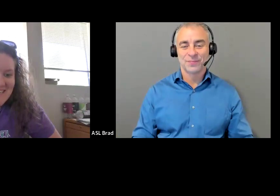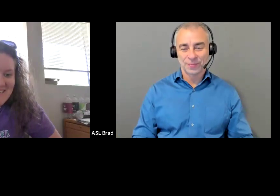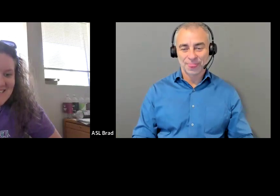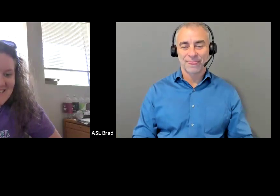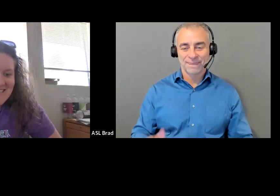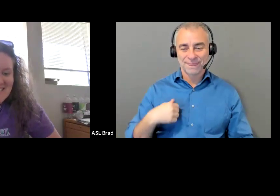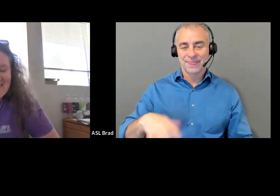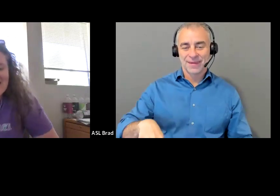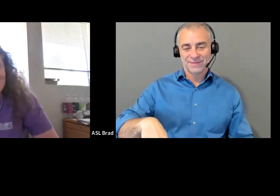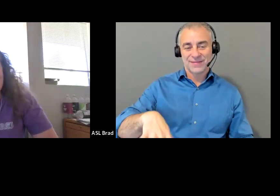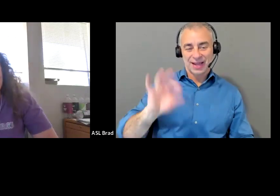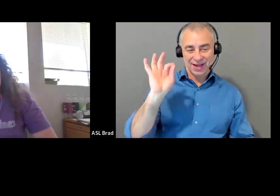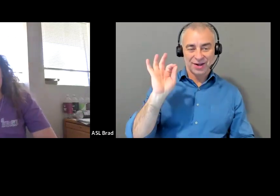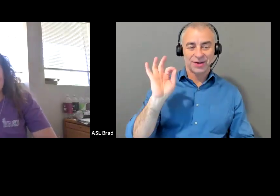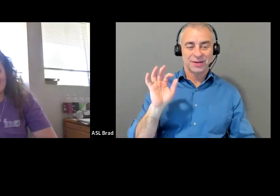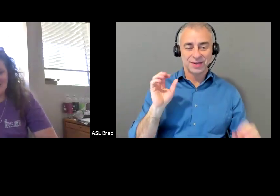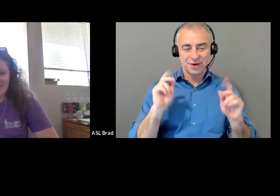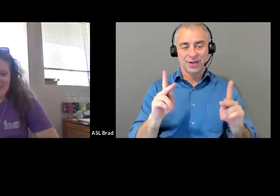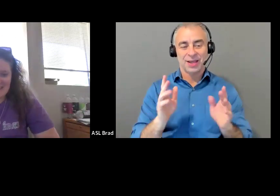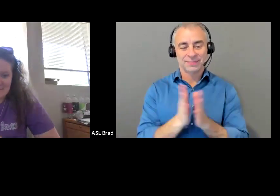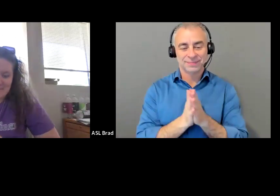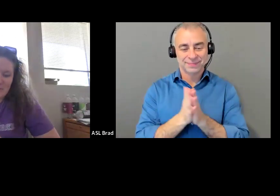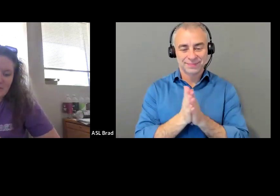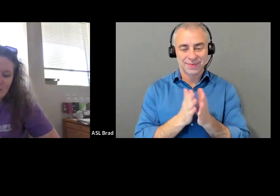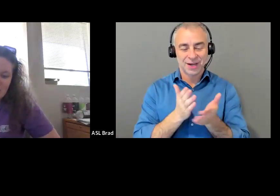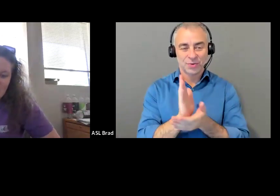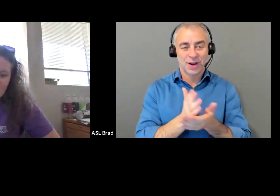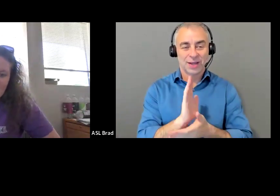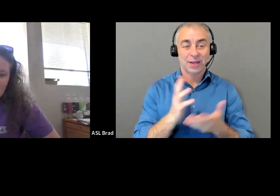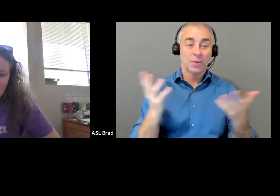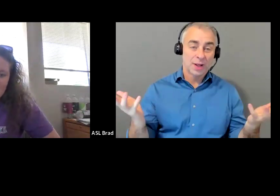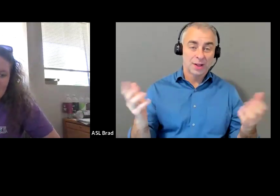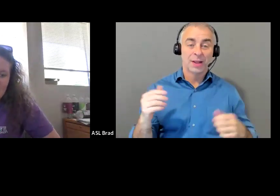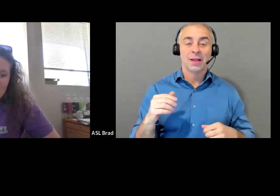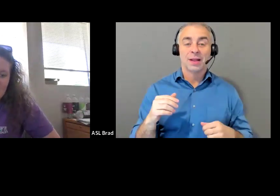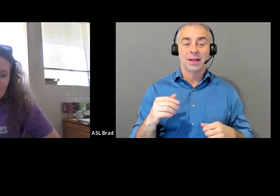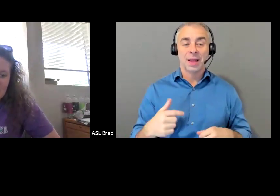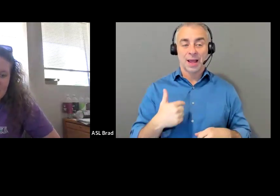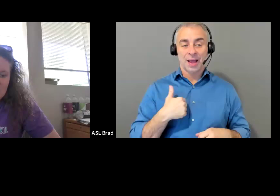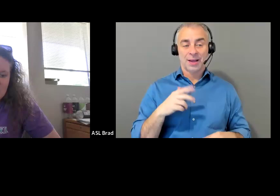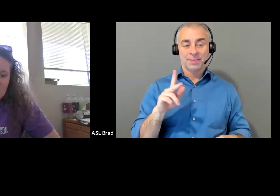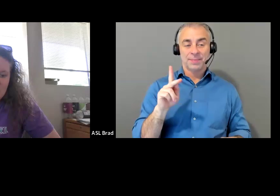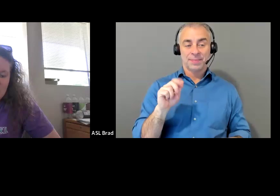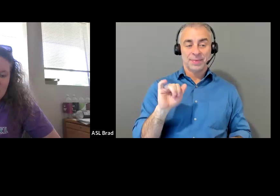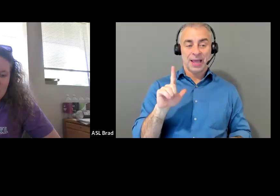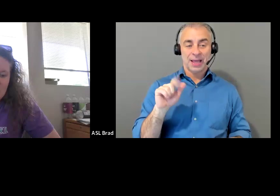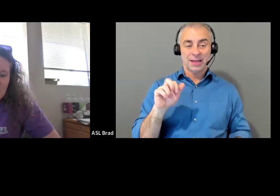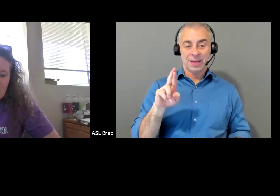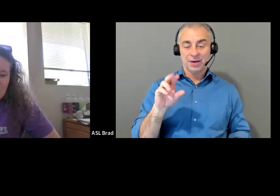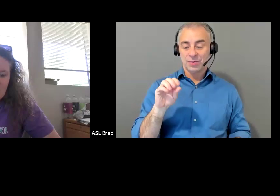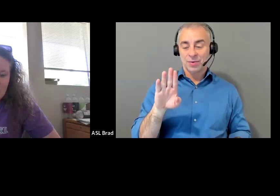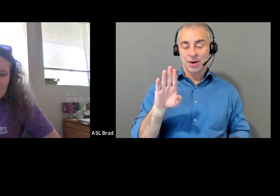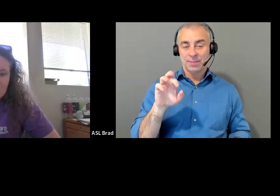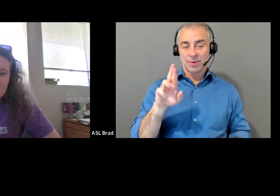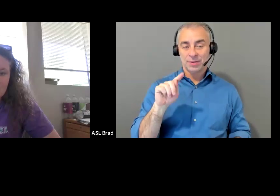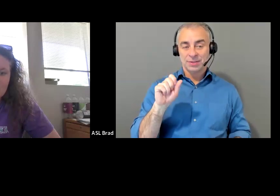found it. All righty. Well, I am Kayla Robertson, a youth